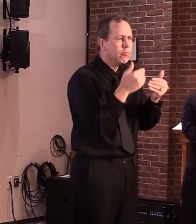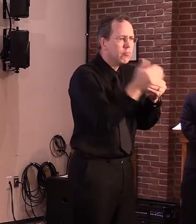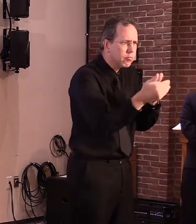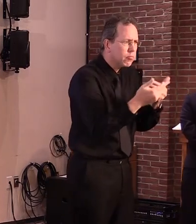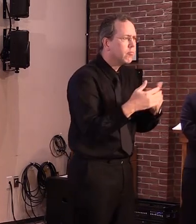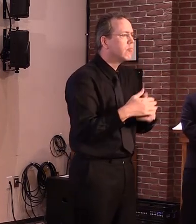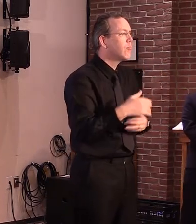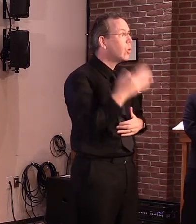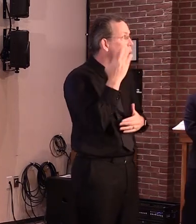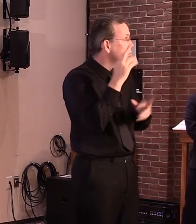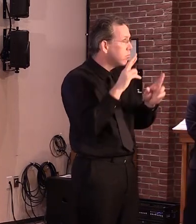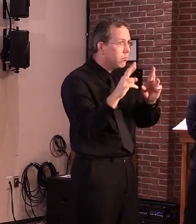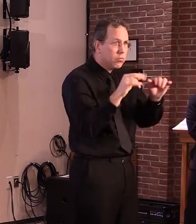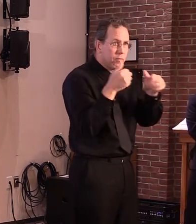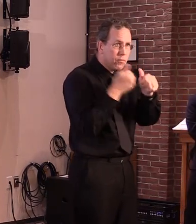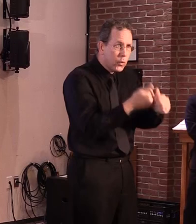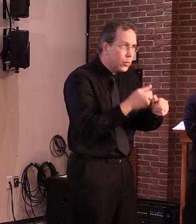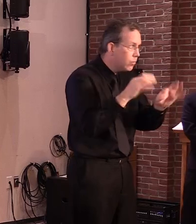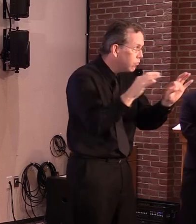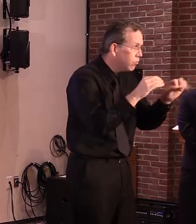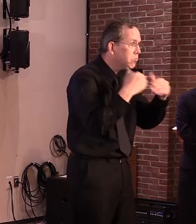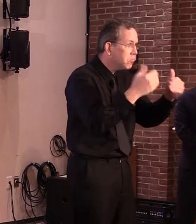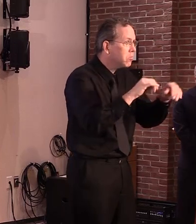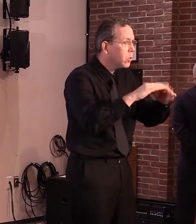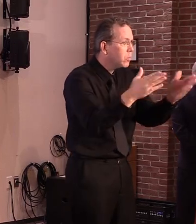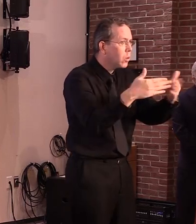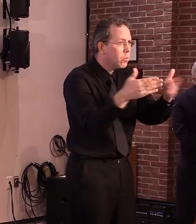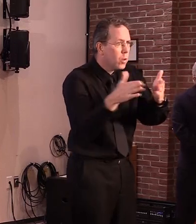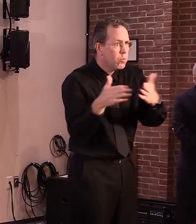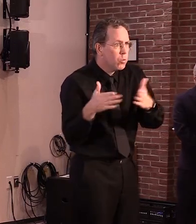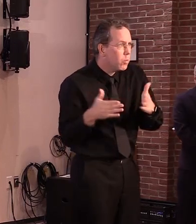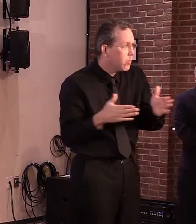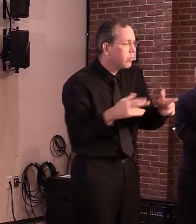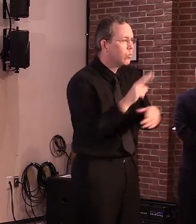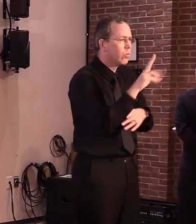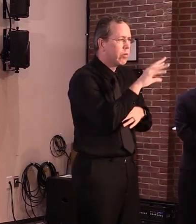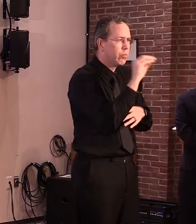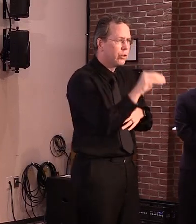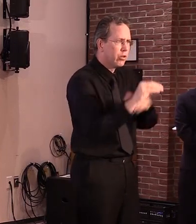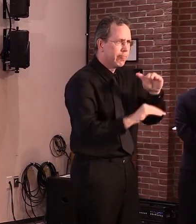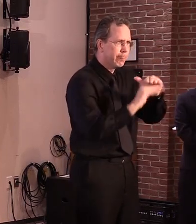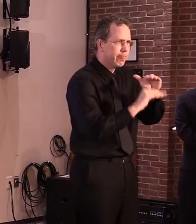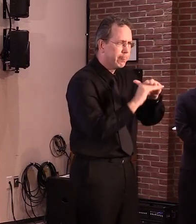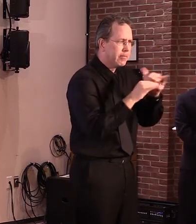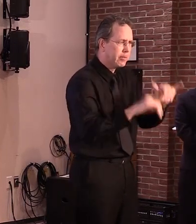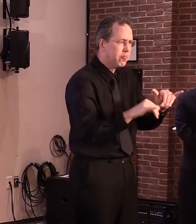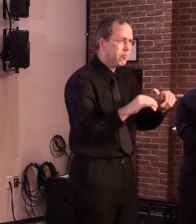way. Thank you. Actually, with that map up, Governor, the